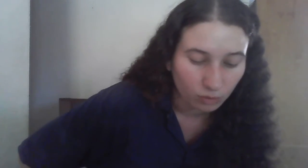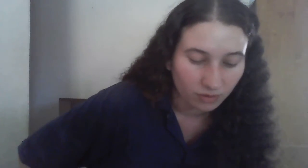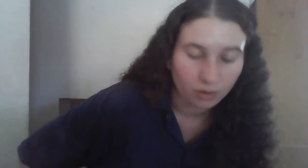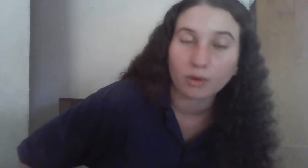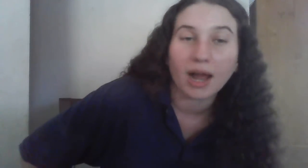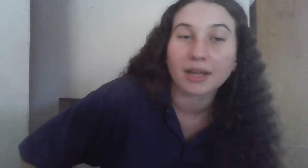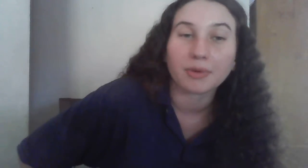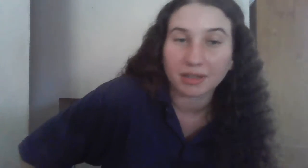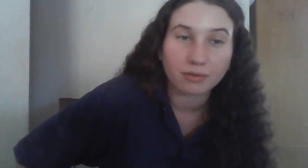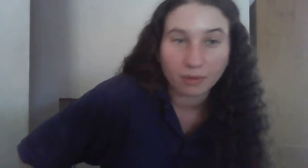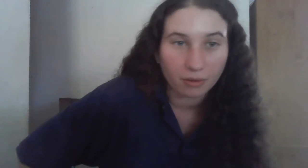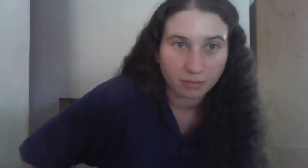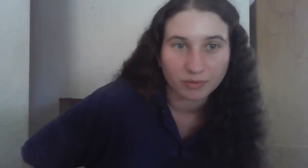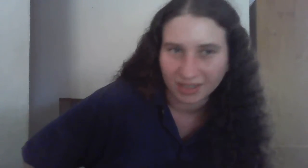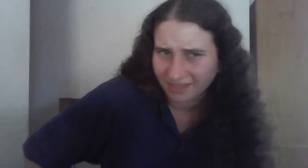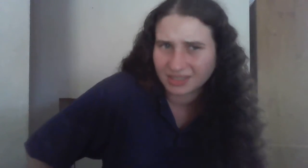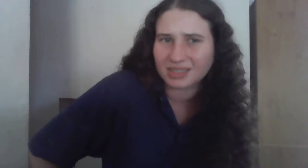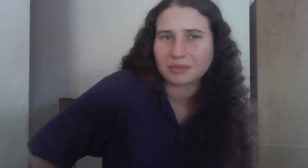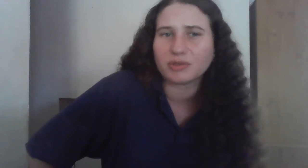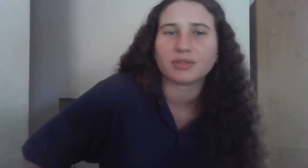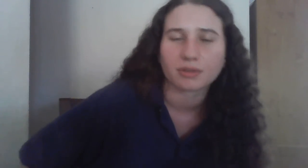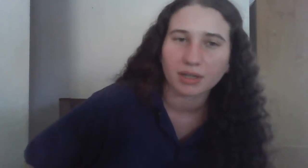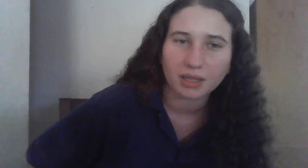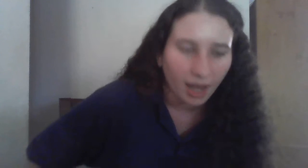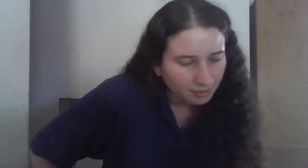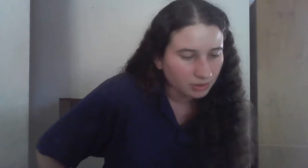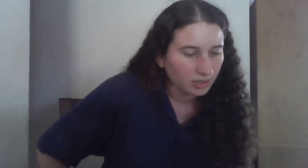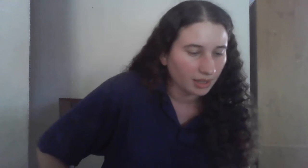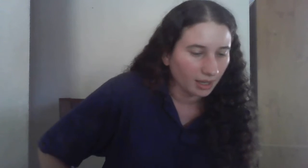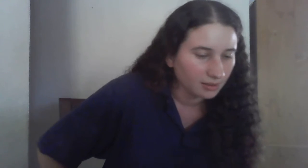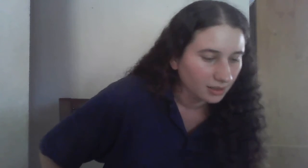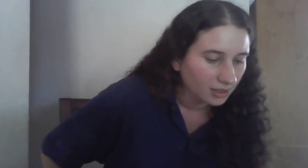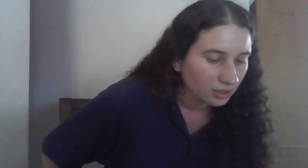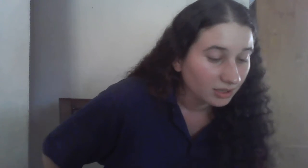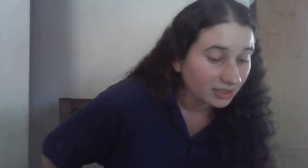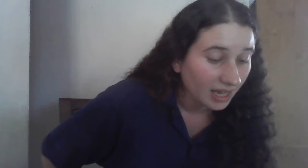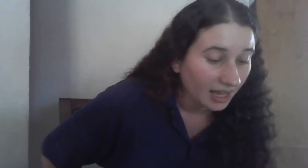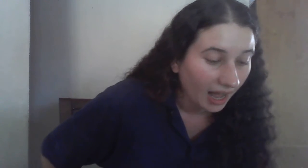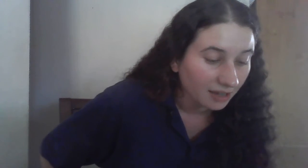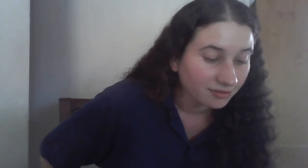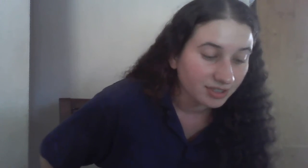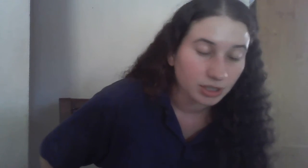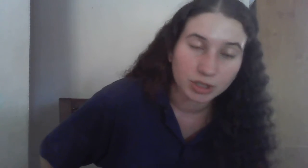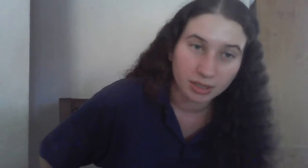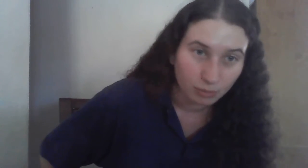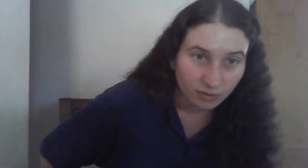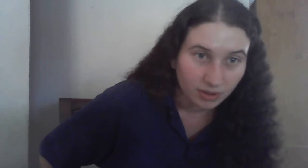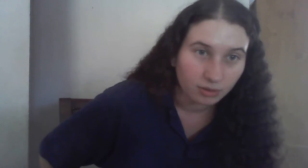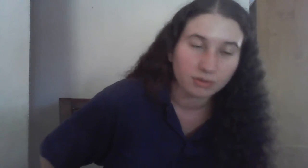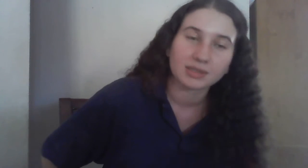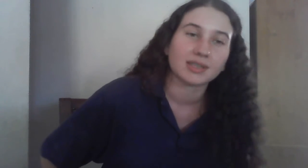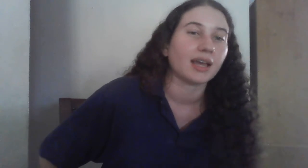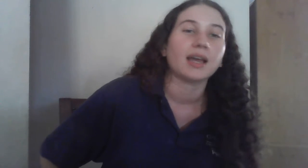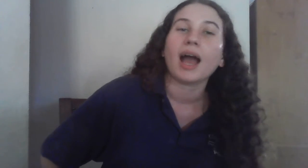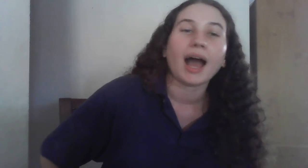movie, or I already saw the movie? I've seen the movie already. How would you sign that? You could say, I finished seeing movie, or you could say, I